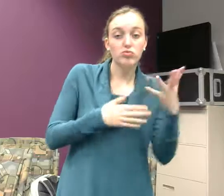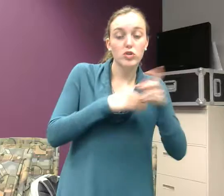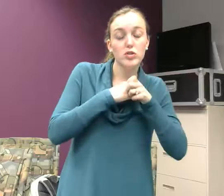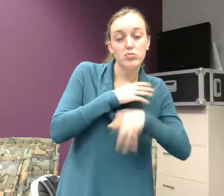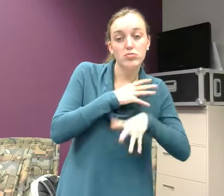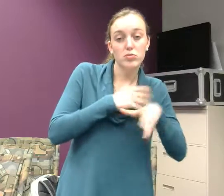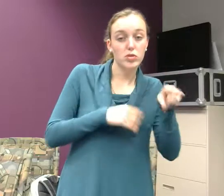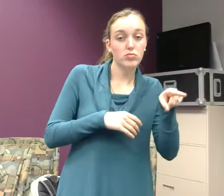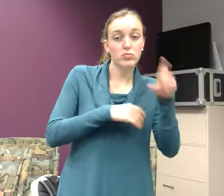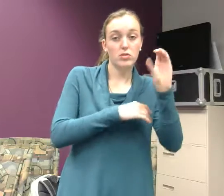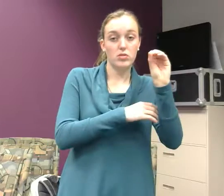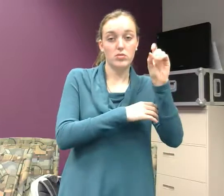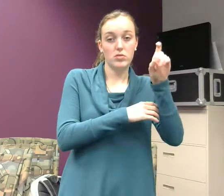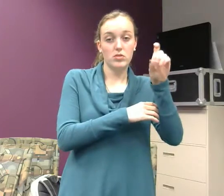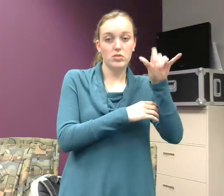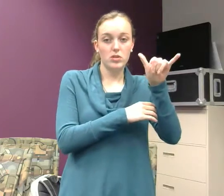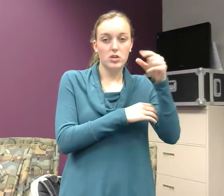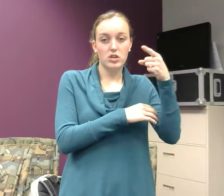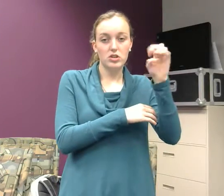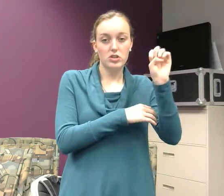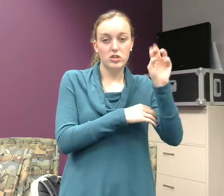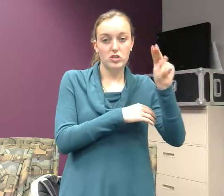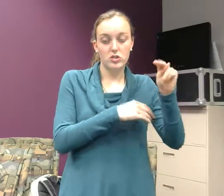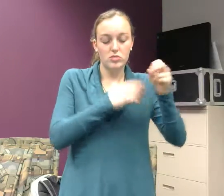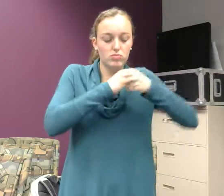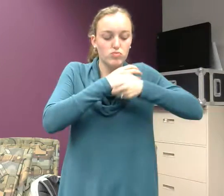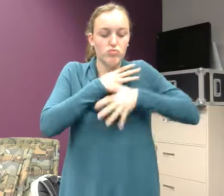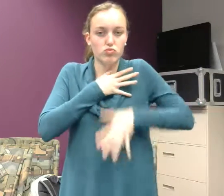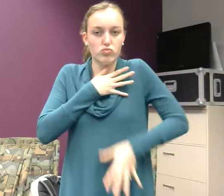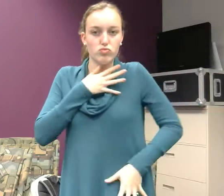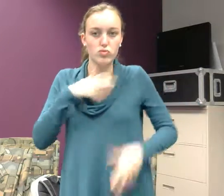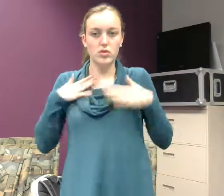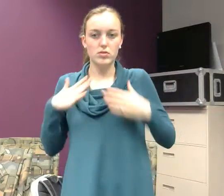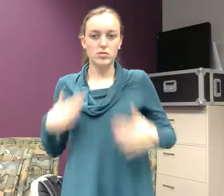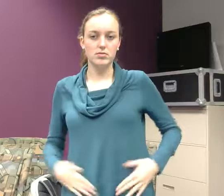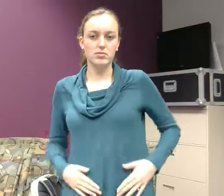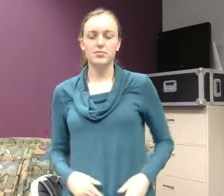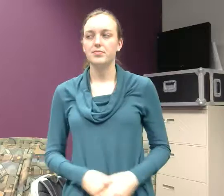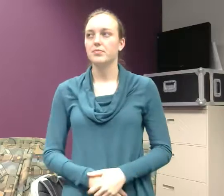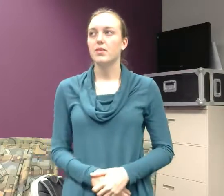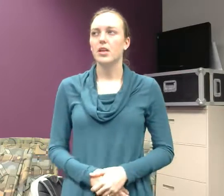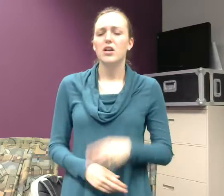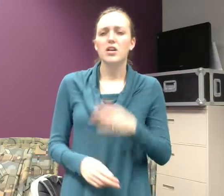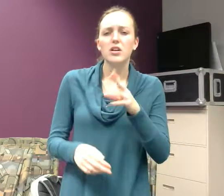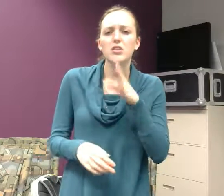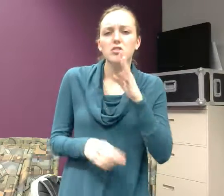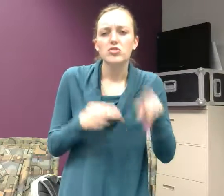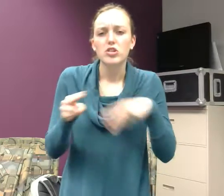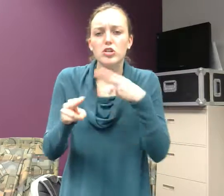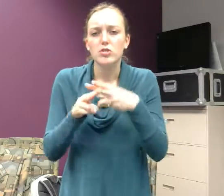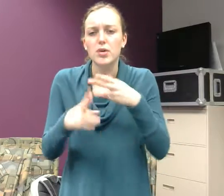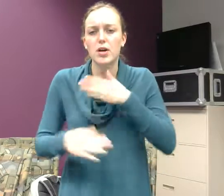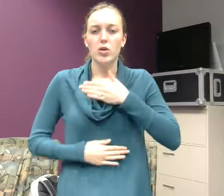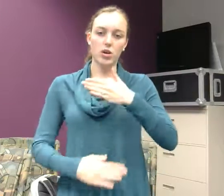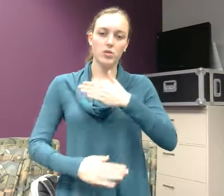we're working. Now, when we talked about the breath rate, we showed how when you're